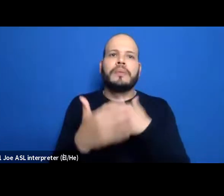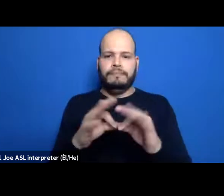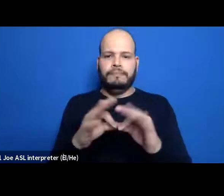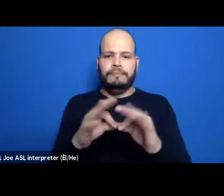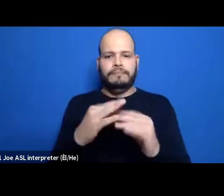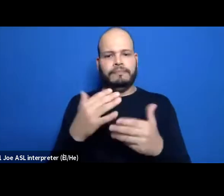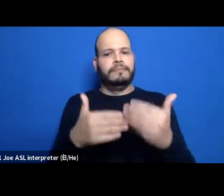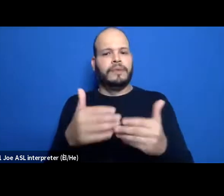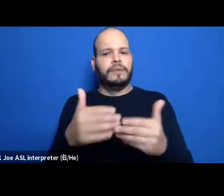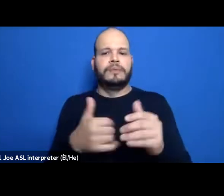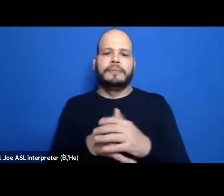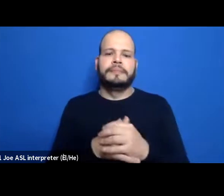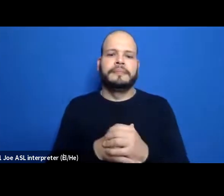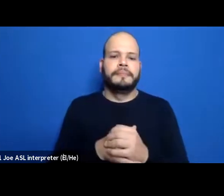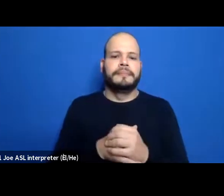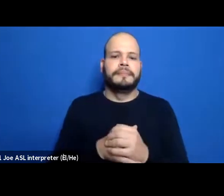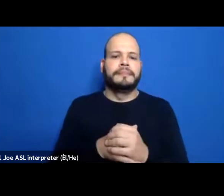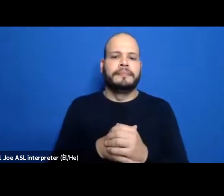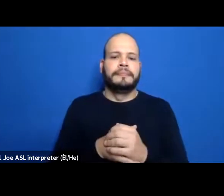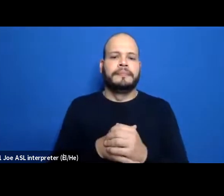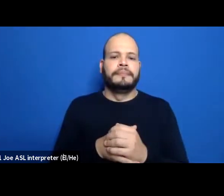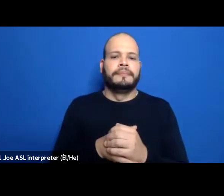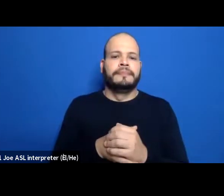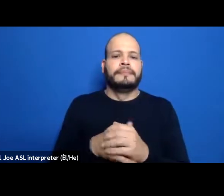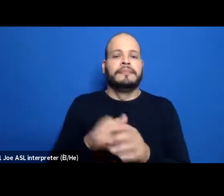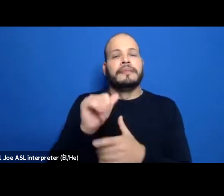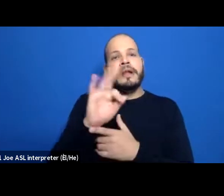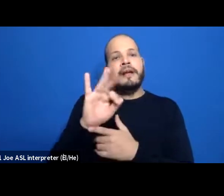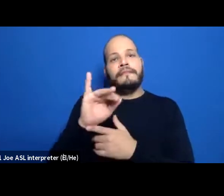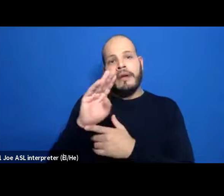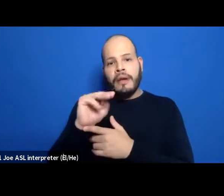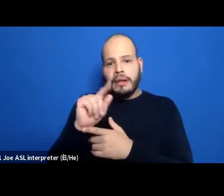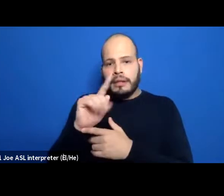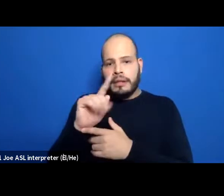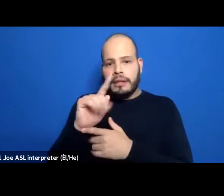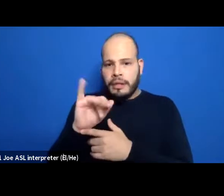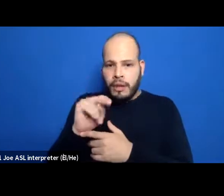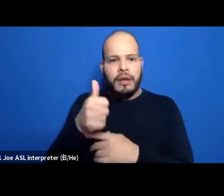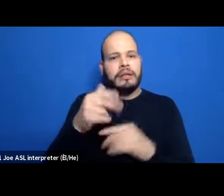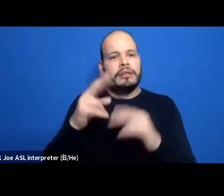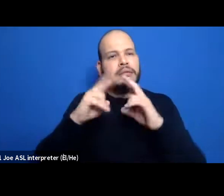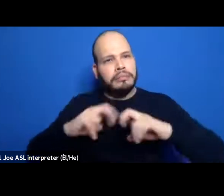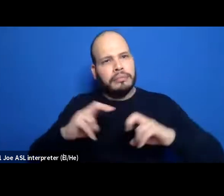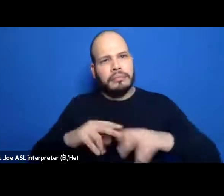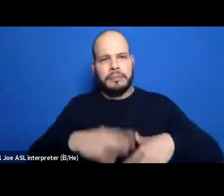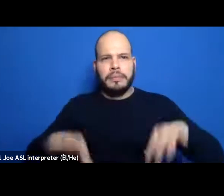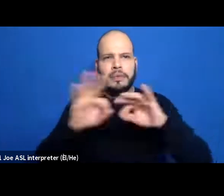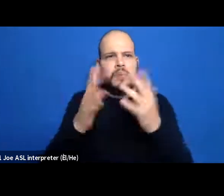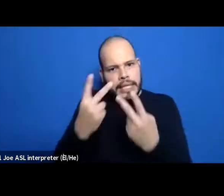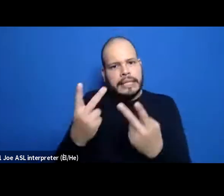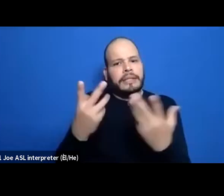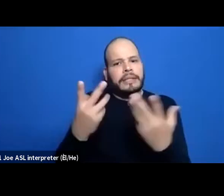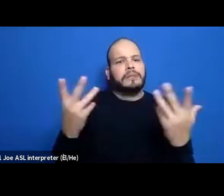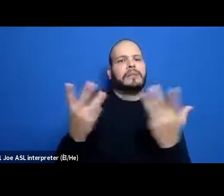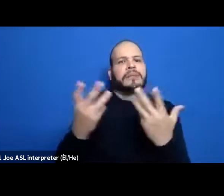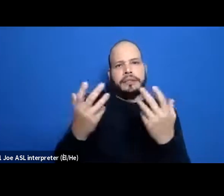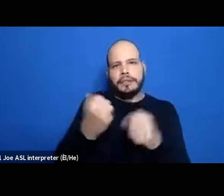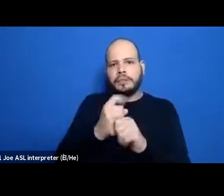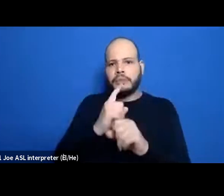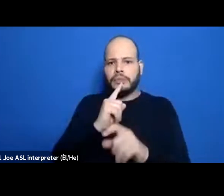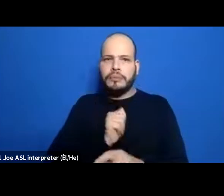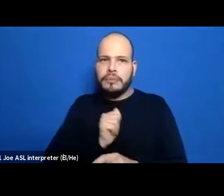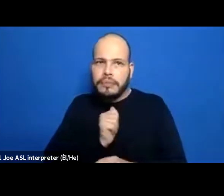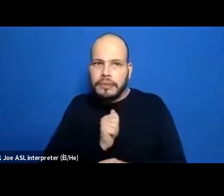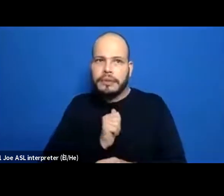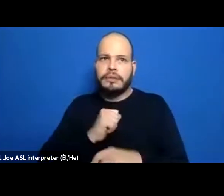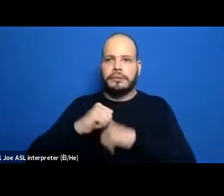media critically so that we can safeguard our spirits and conception of self. Now, that relational